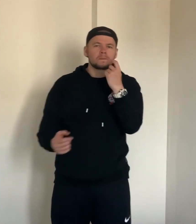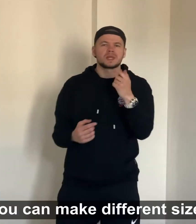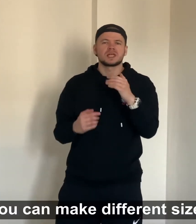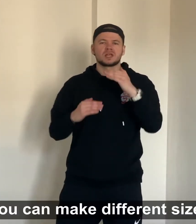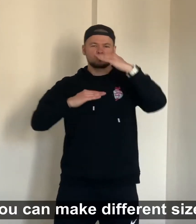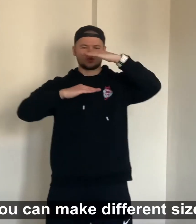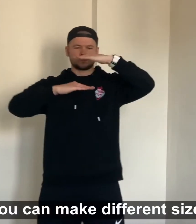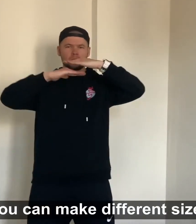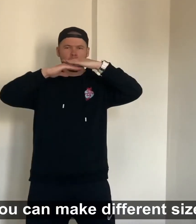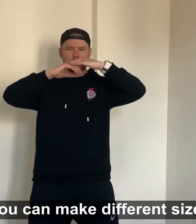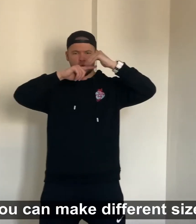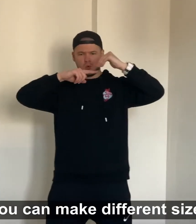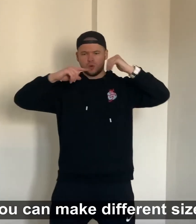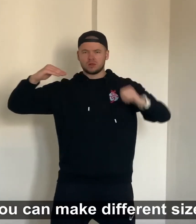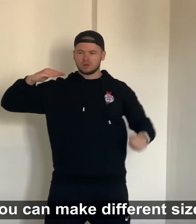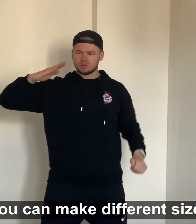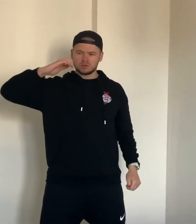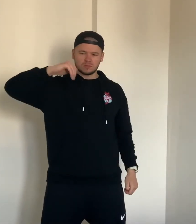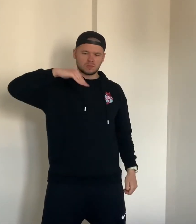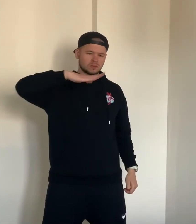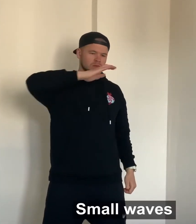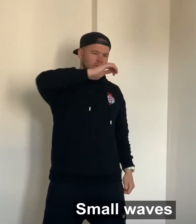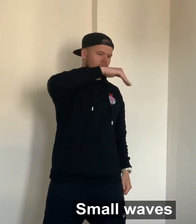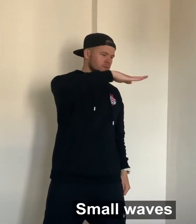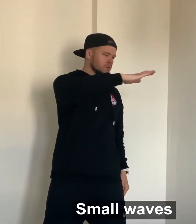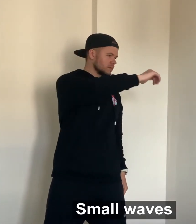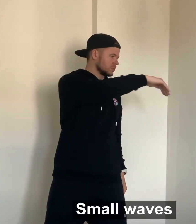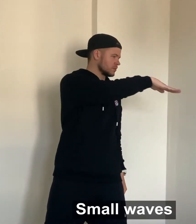You can make different size waves, small waves,